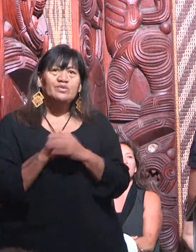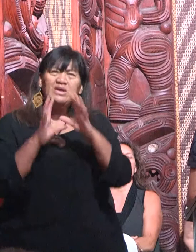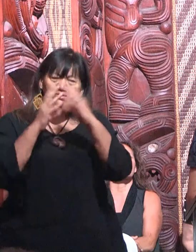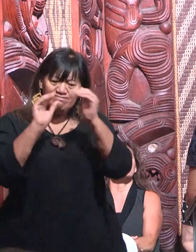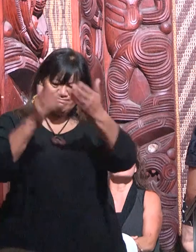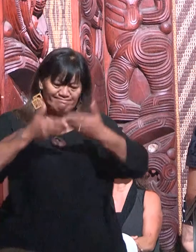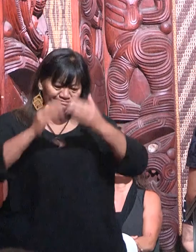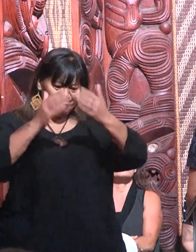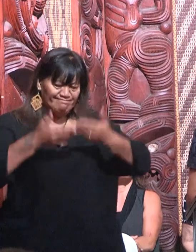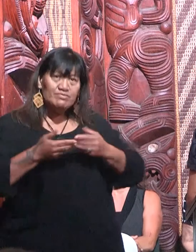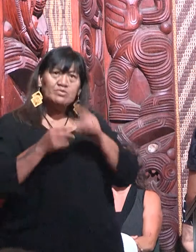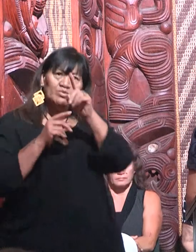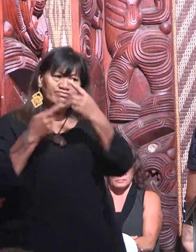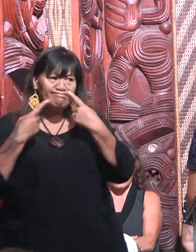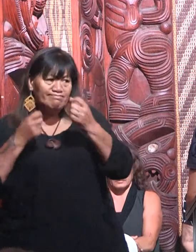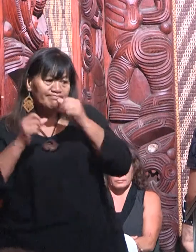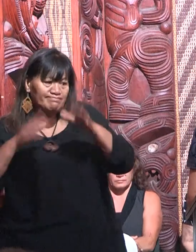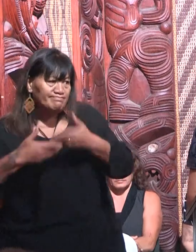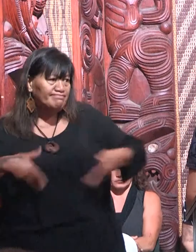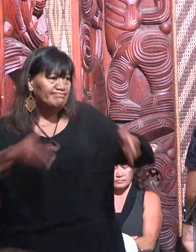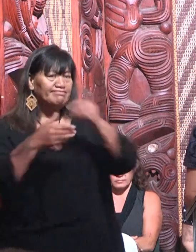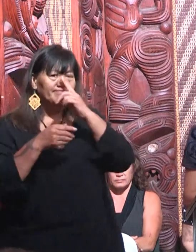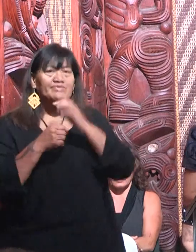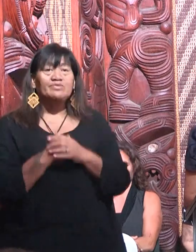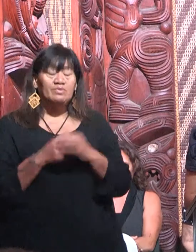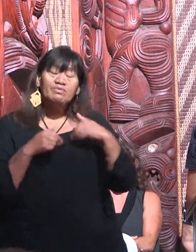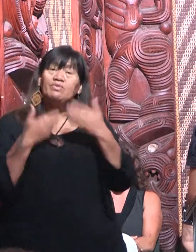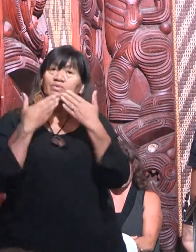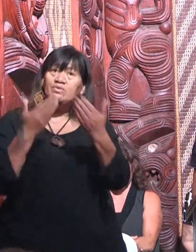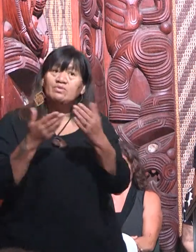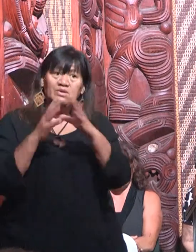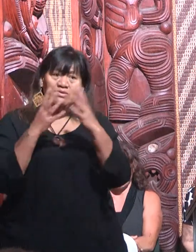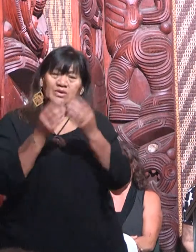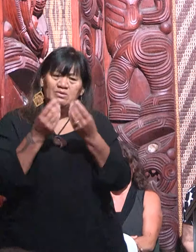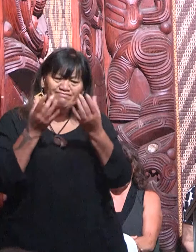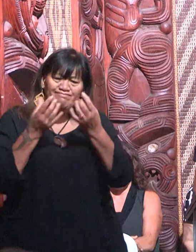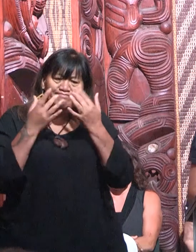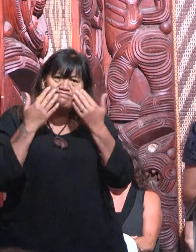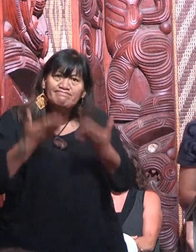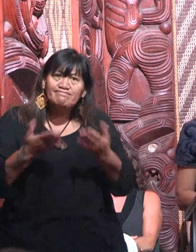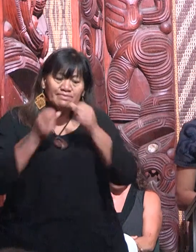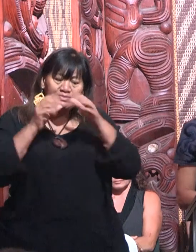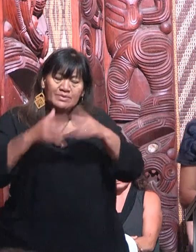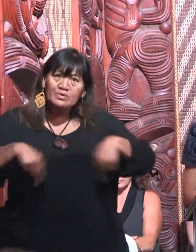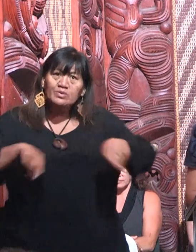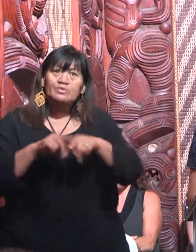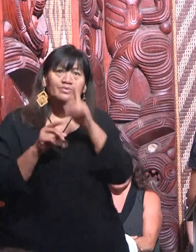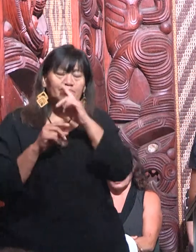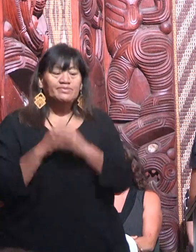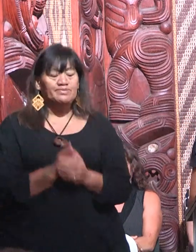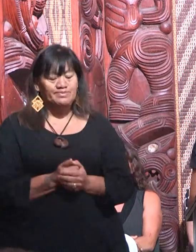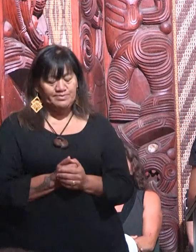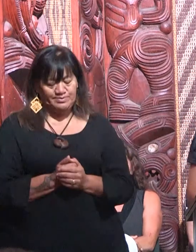homaitanga, mo au manaakitanga katoa. We give thanks to you for all your mercies and blessings.